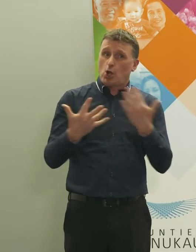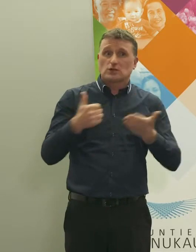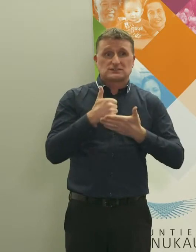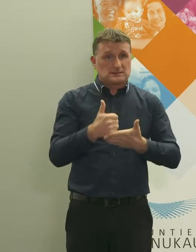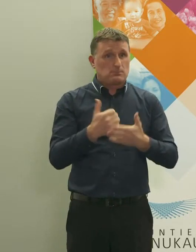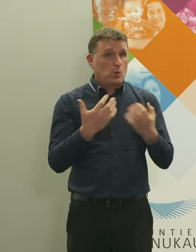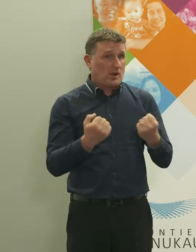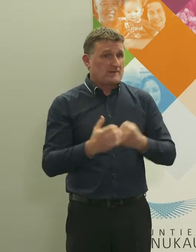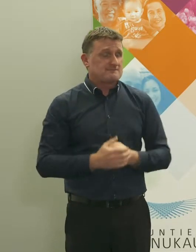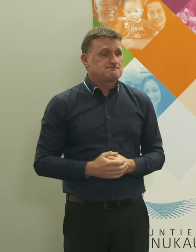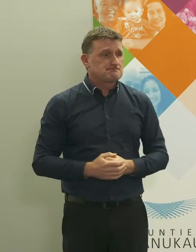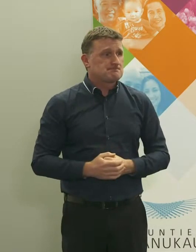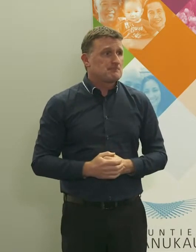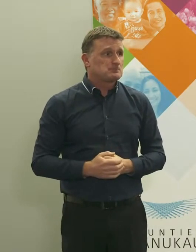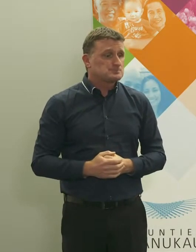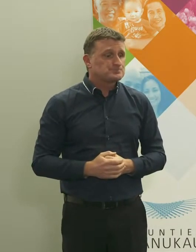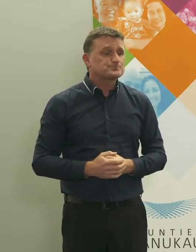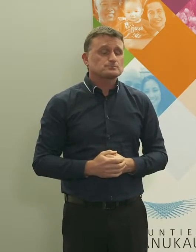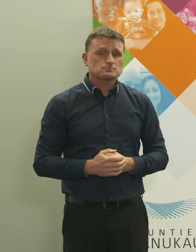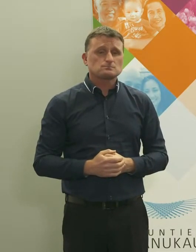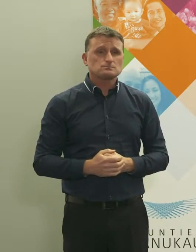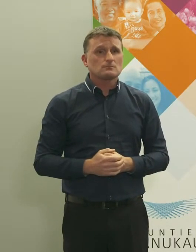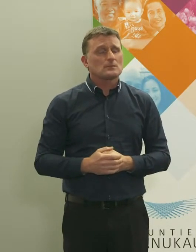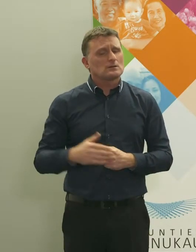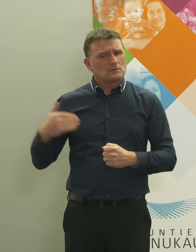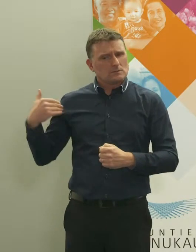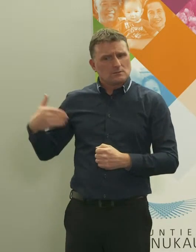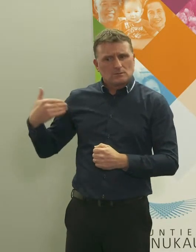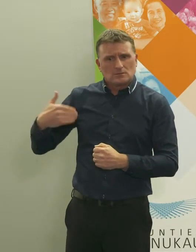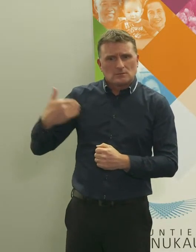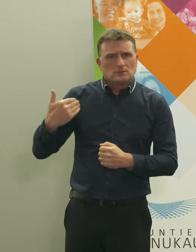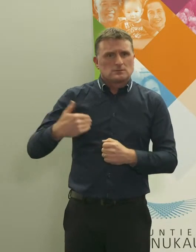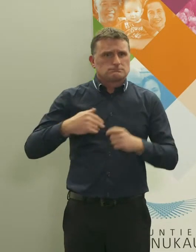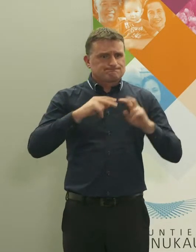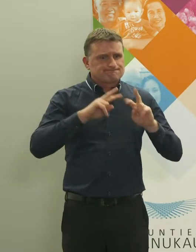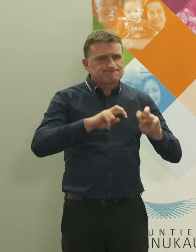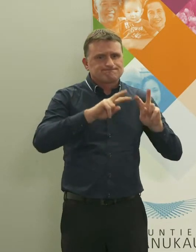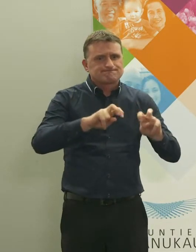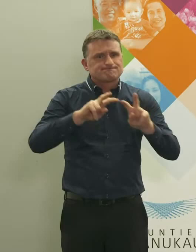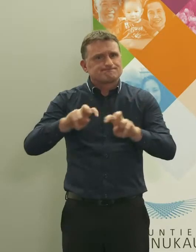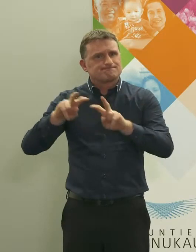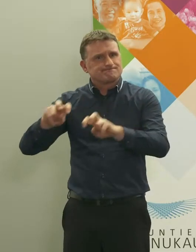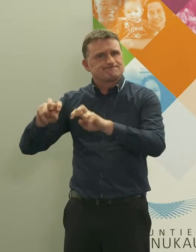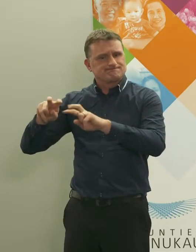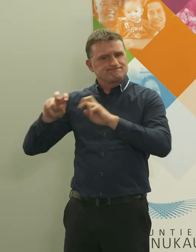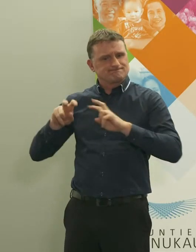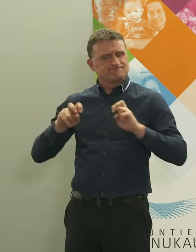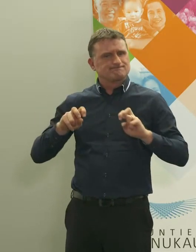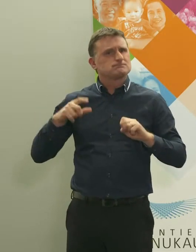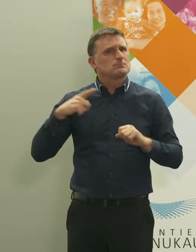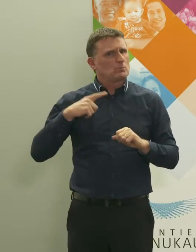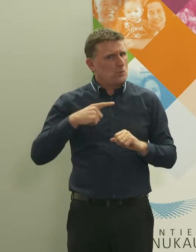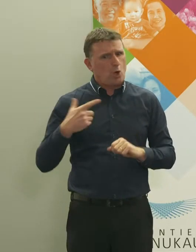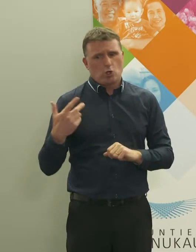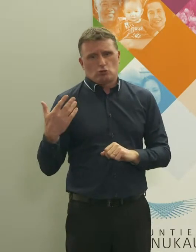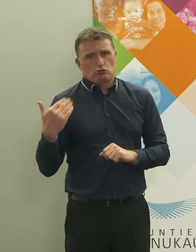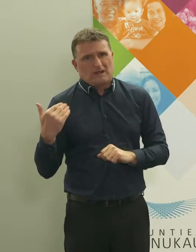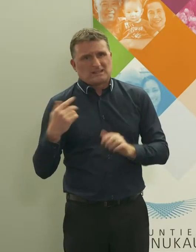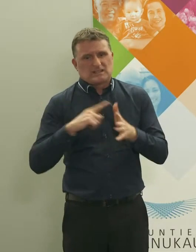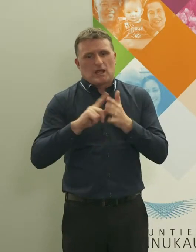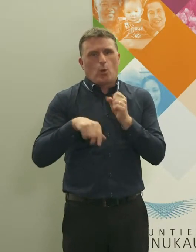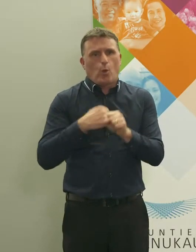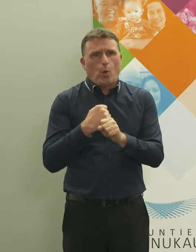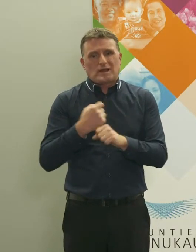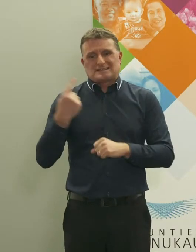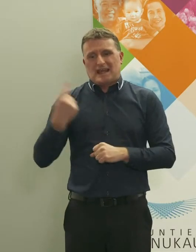has led most of the case investigations and rapidly surged up following the re-emergence of COVID-19 from August the